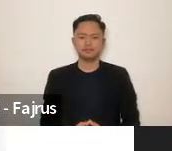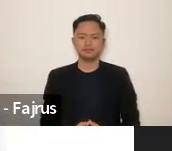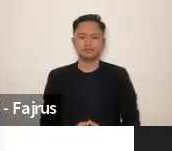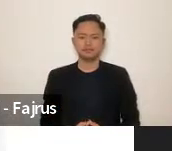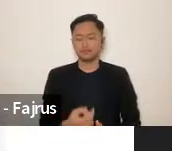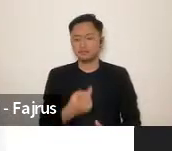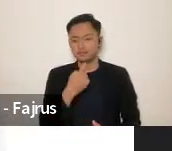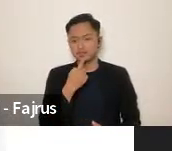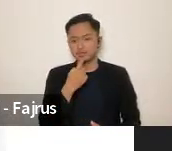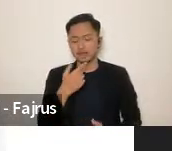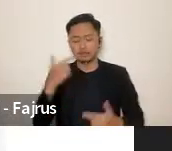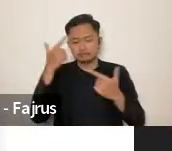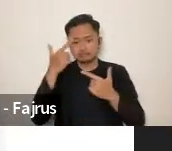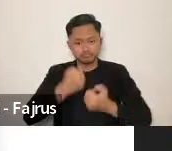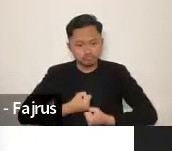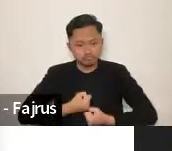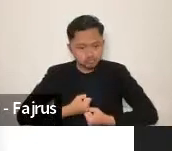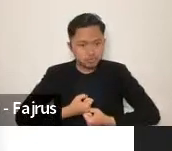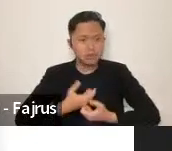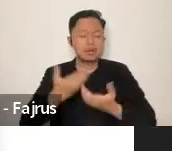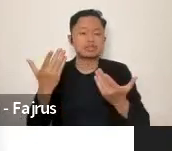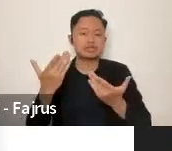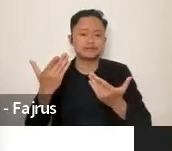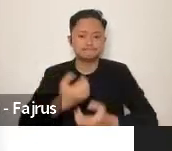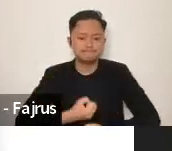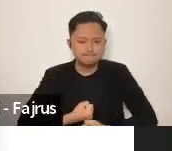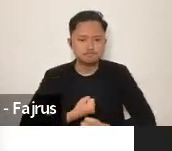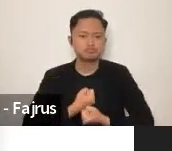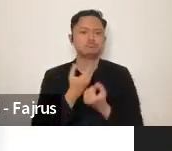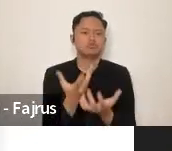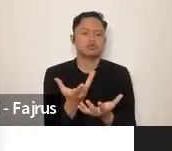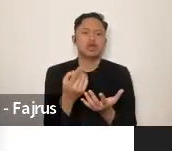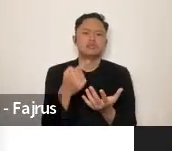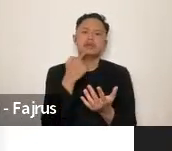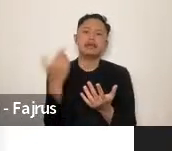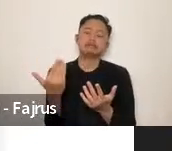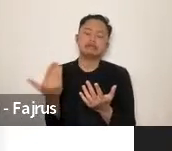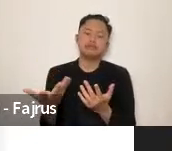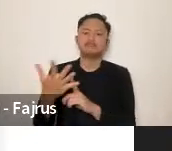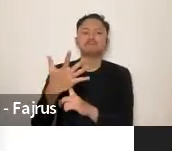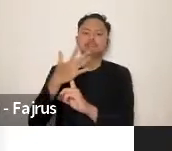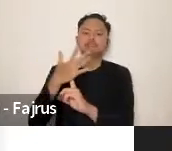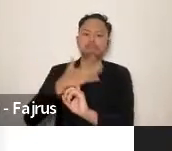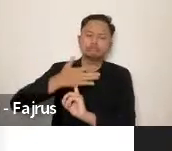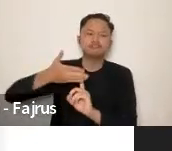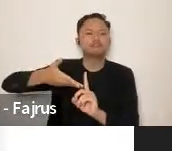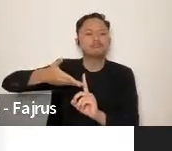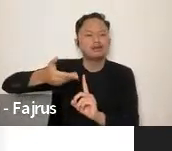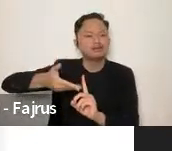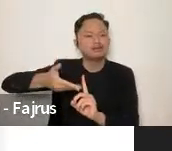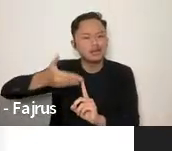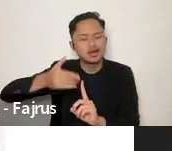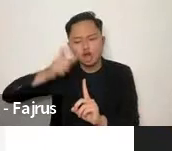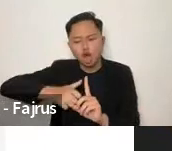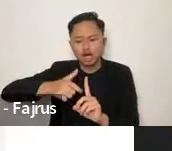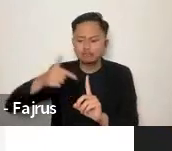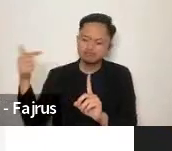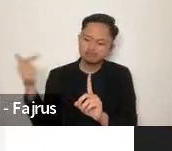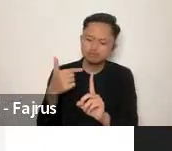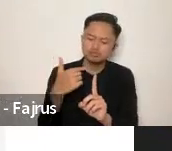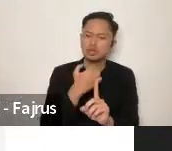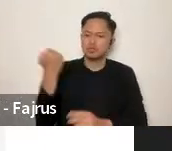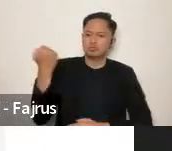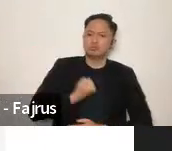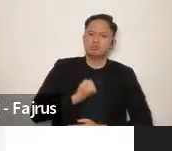expression, we see a whole variety of incidents across in terms of intimidation and harassment. We've seen killings this year, which has been a cause